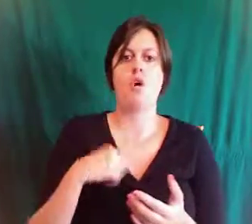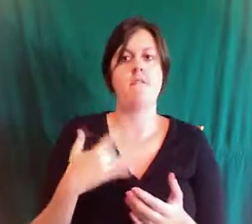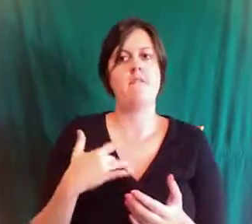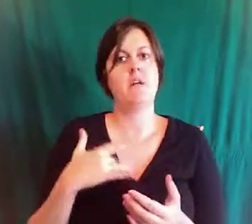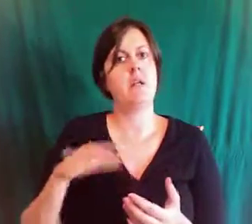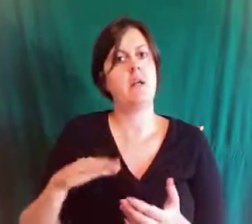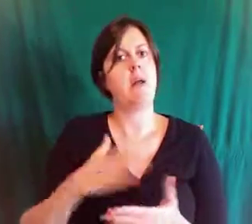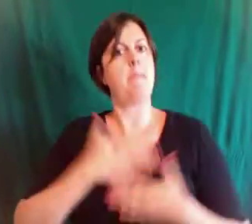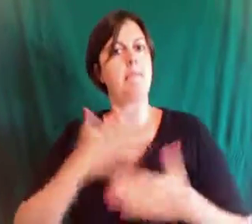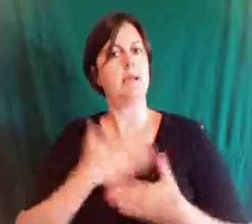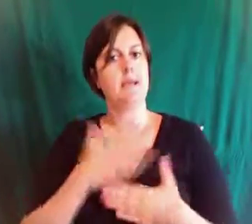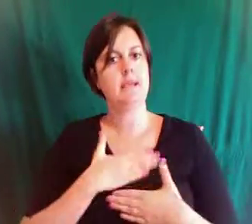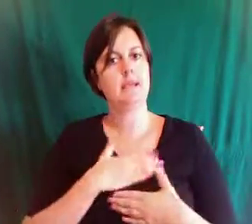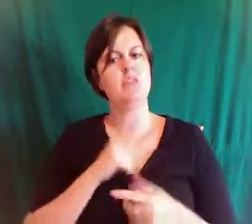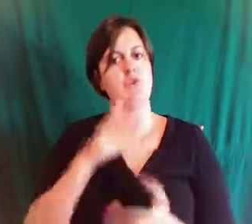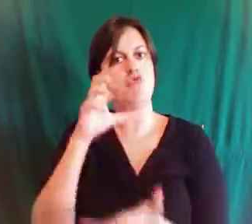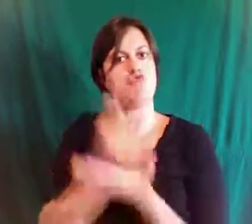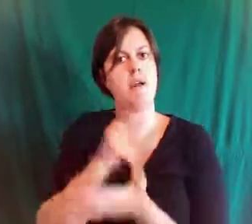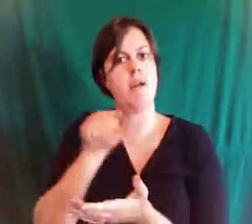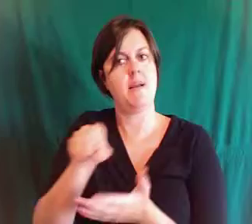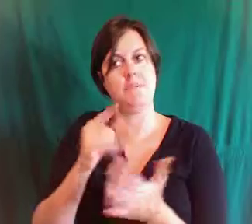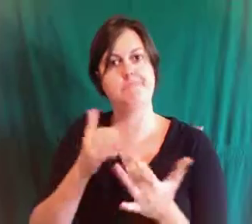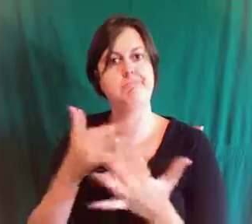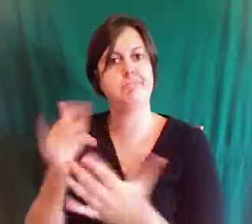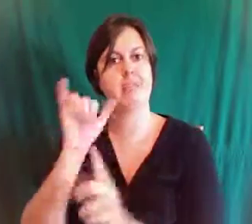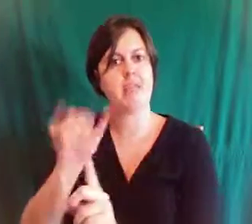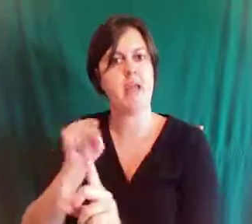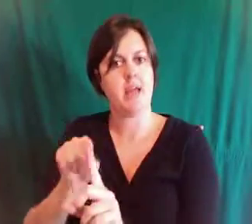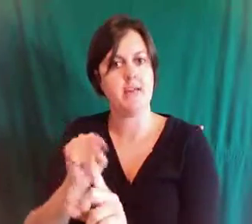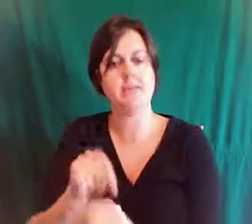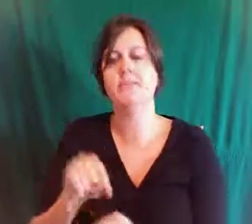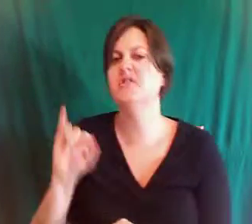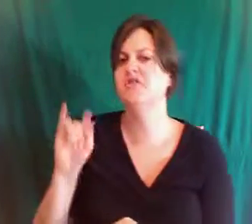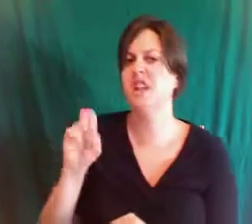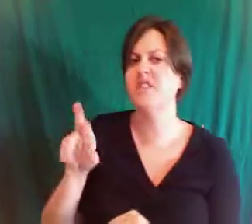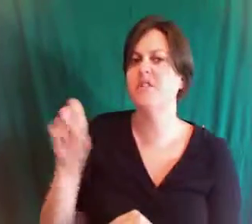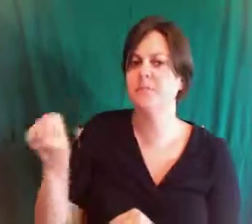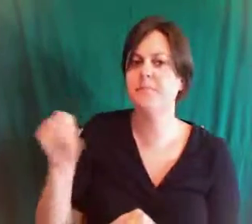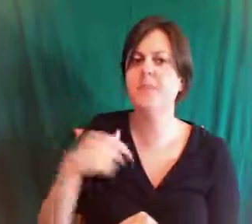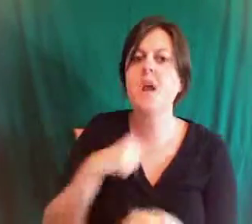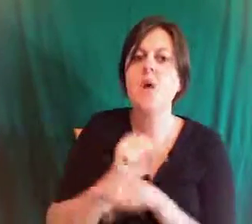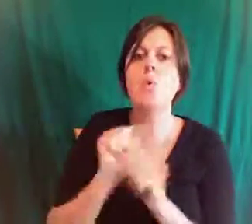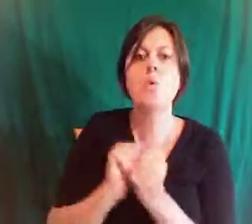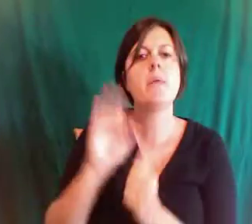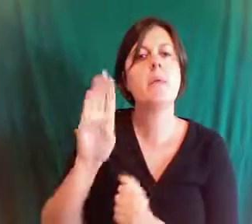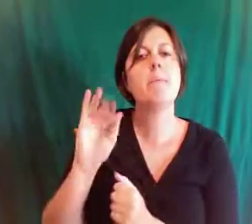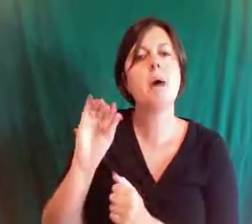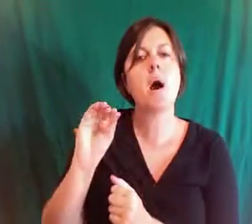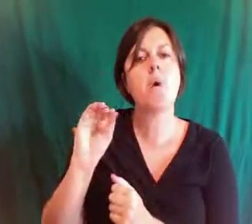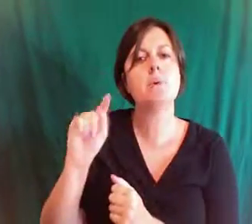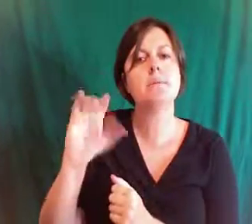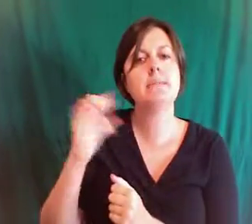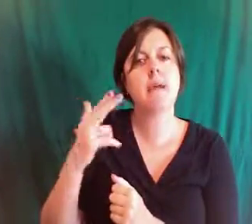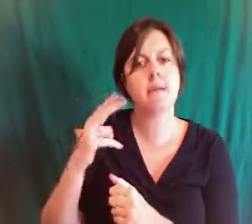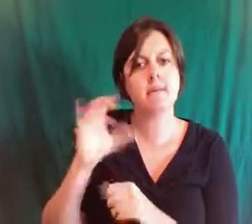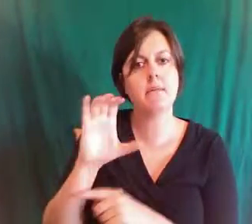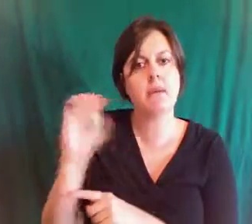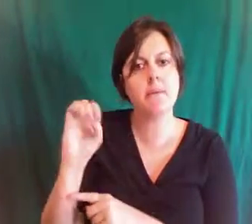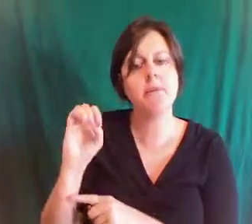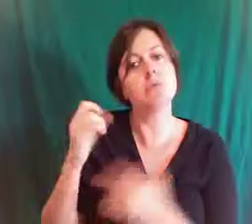pursuing. Exactly. And I work a lot with biotech companies in what I do, so I still have that element of working with highly